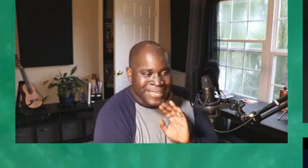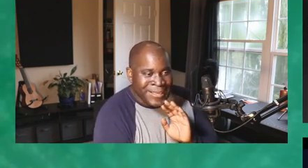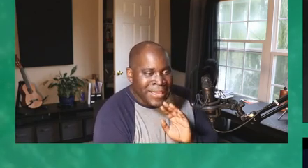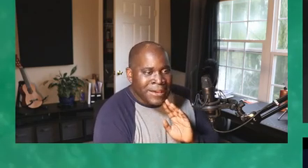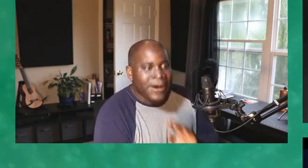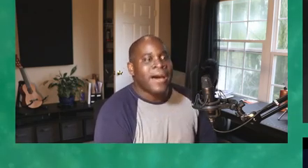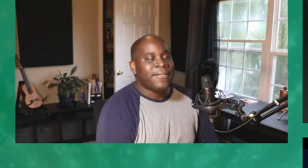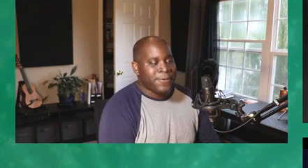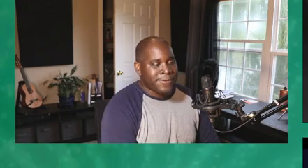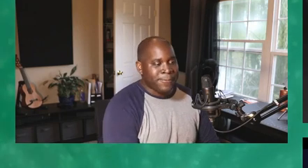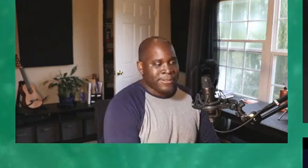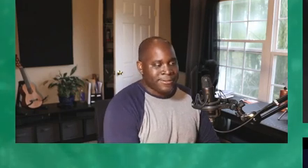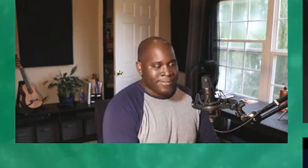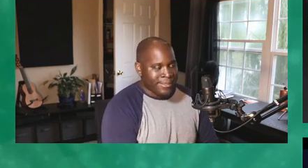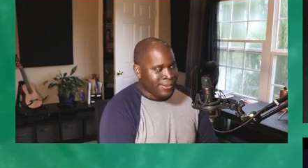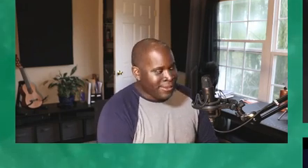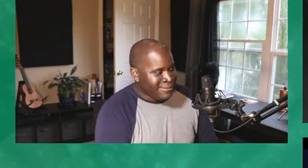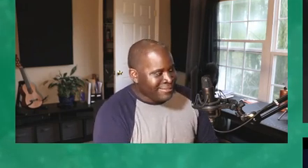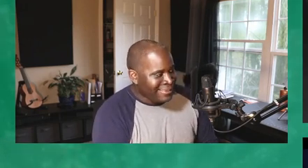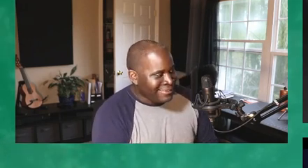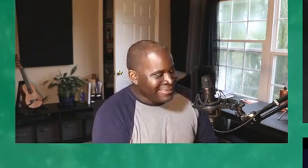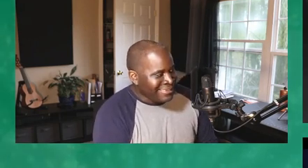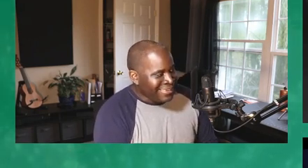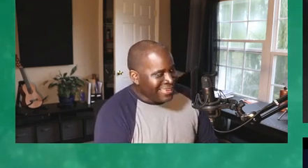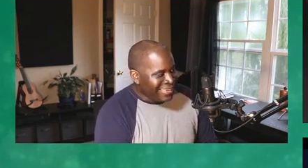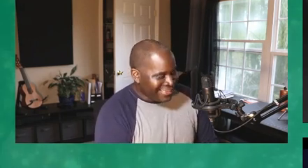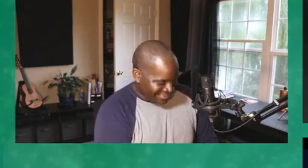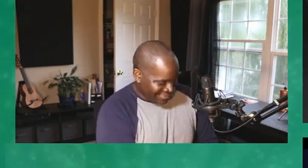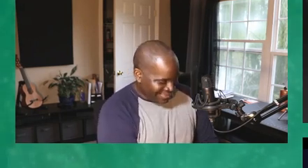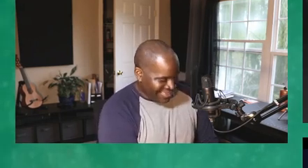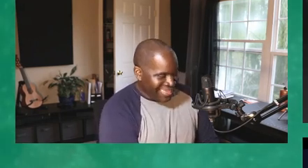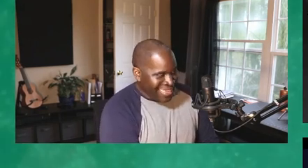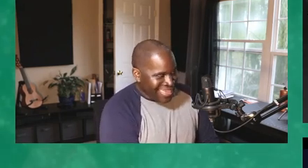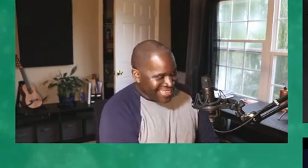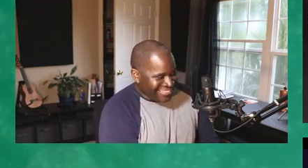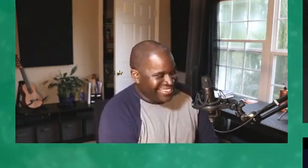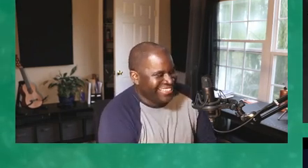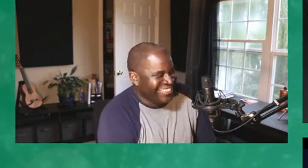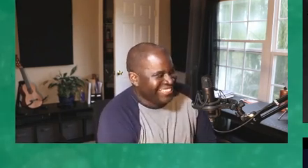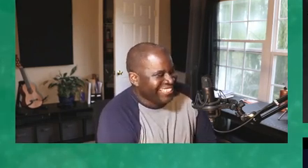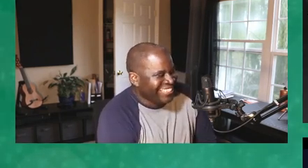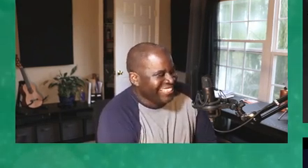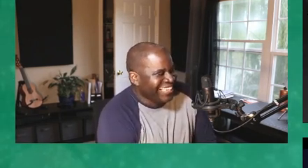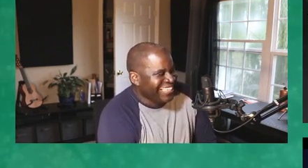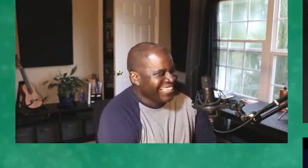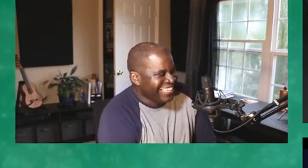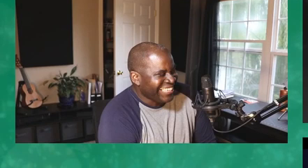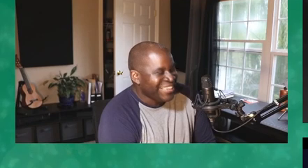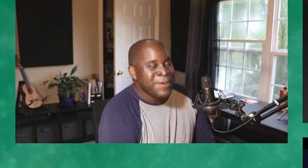Face look like. Ah, there is the one little thing. She's like, eh.